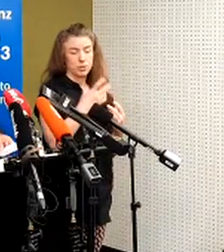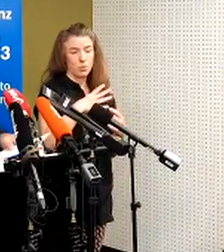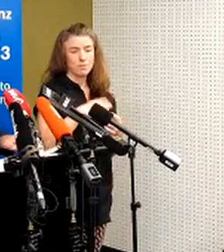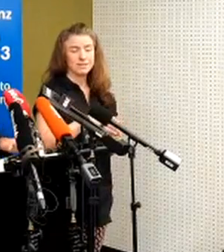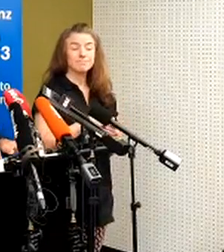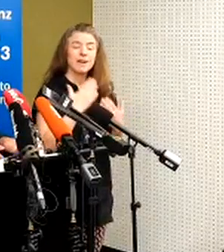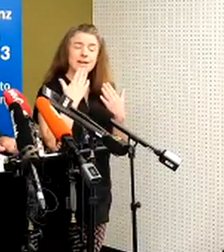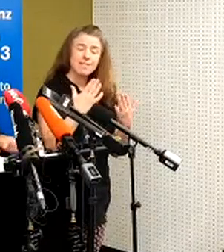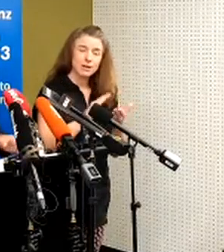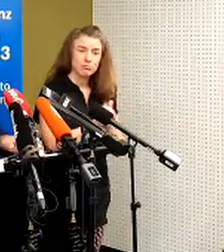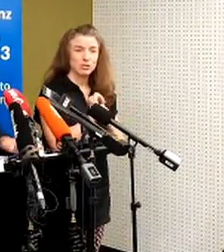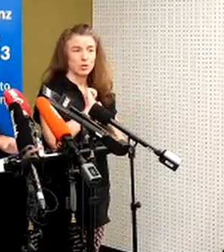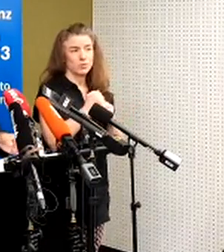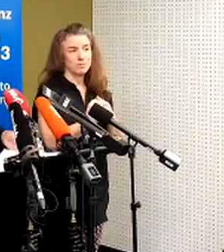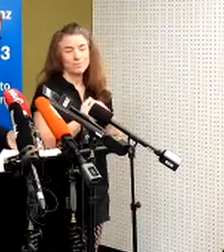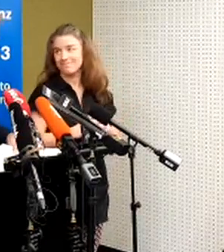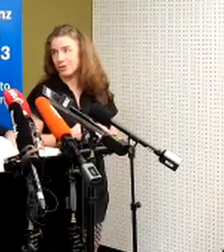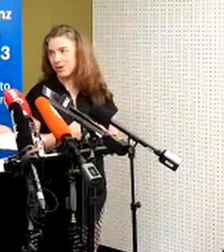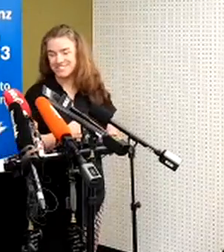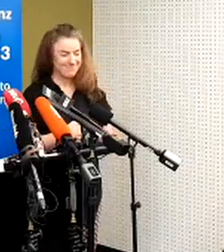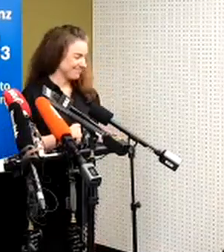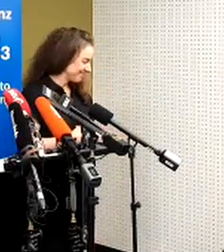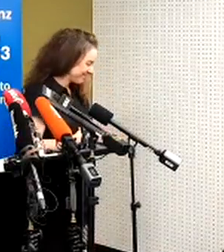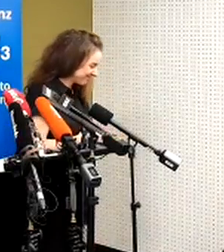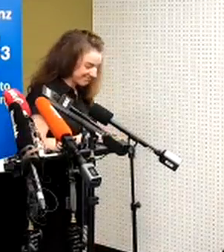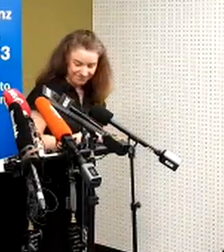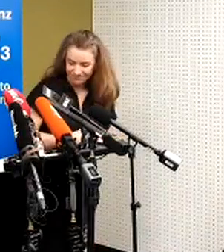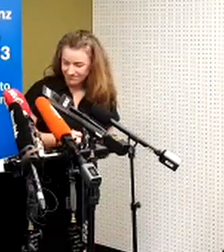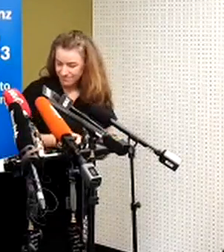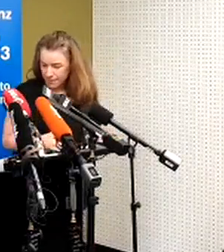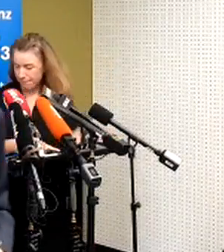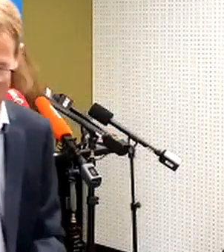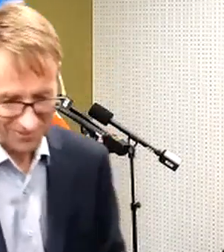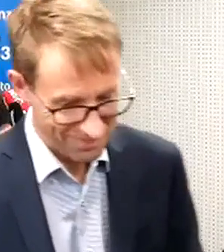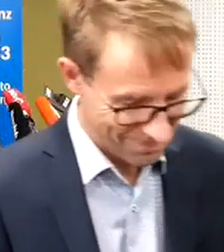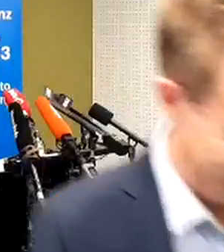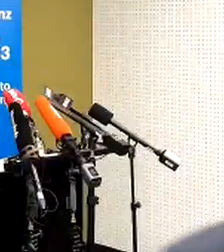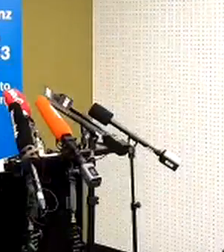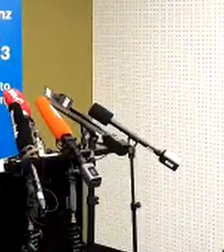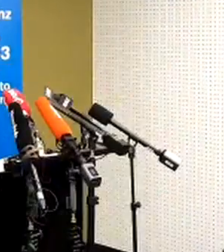appreciate your ongoing support and interest. Thank you.